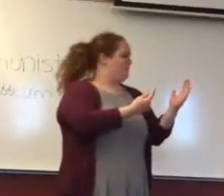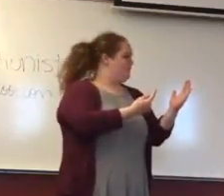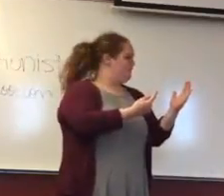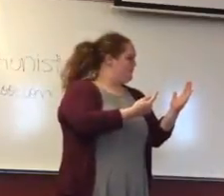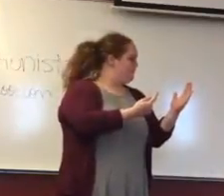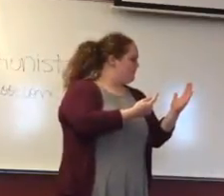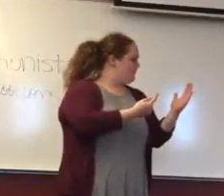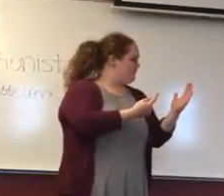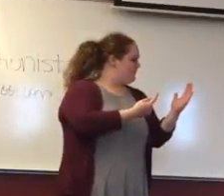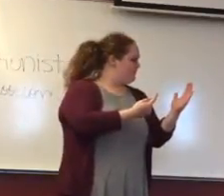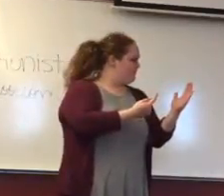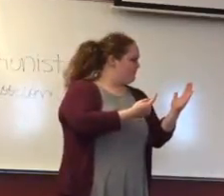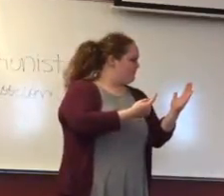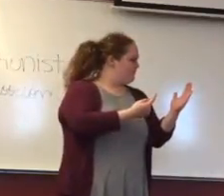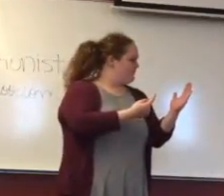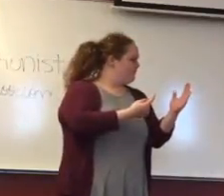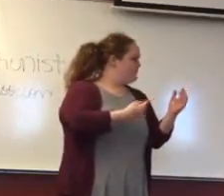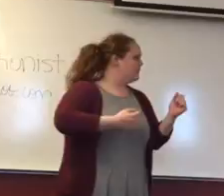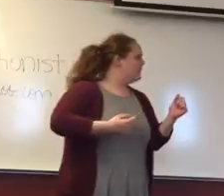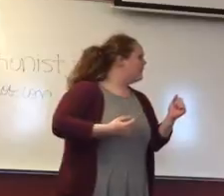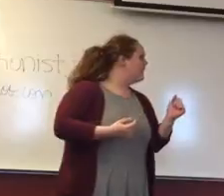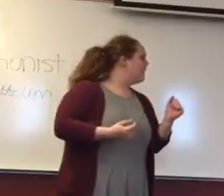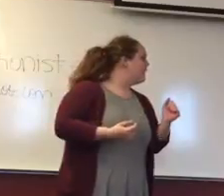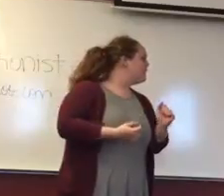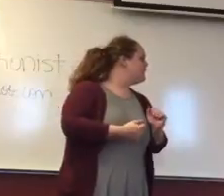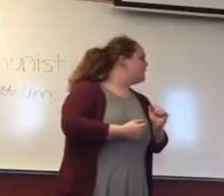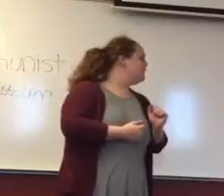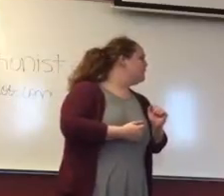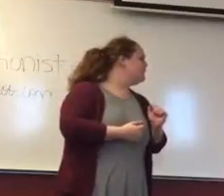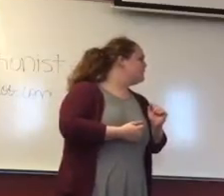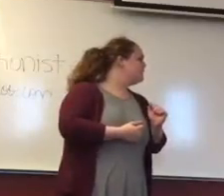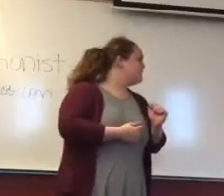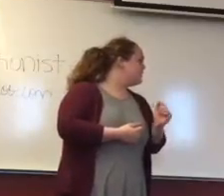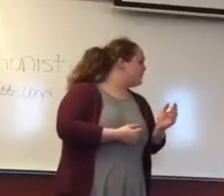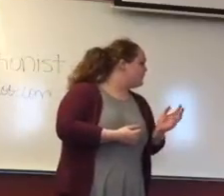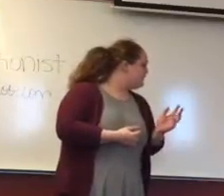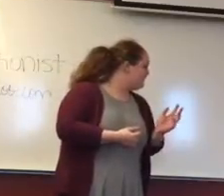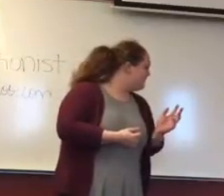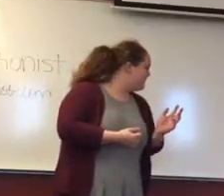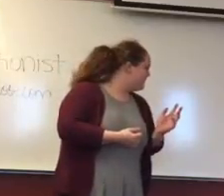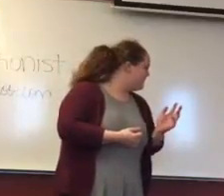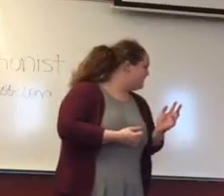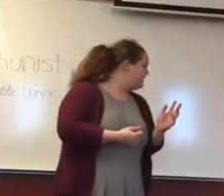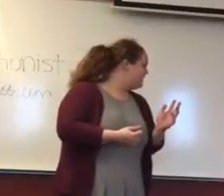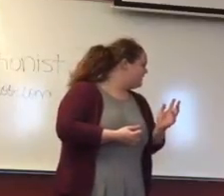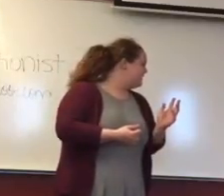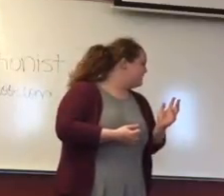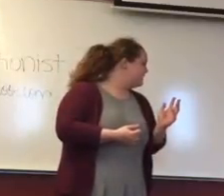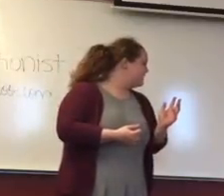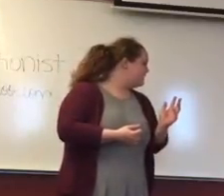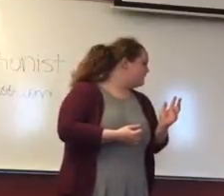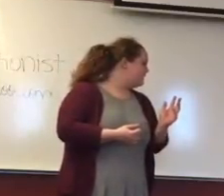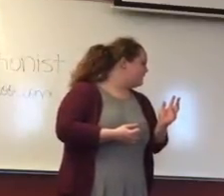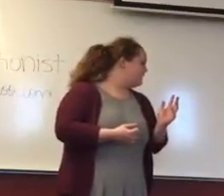like where he's like, I need to talk with you right now. It's like, okay. Sorry, who's FaceTiming with who? So it